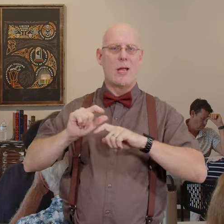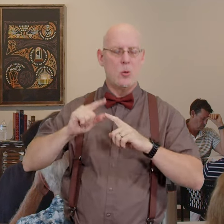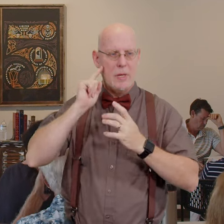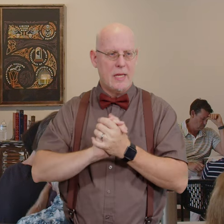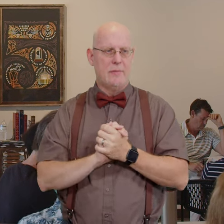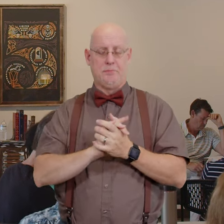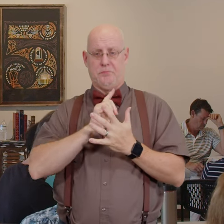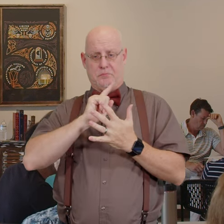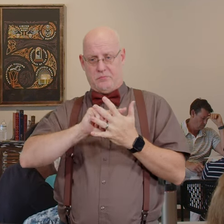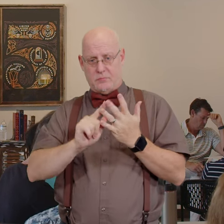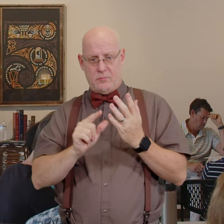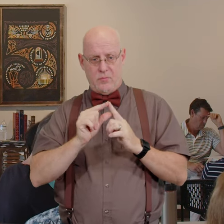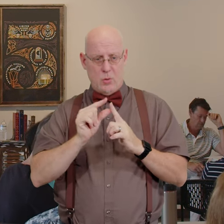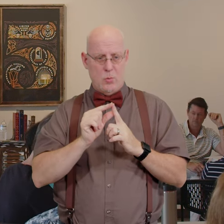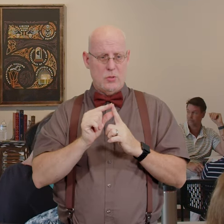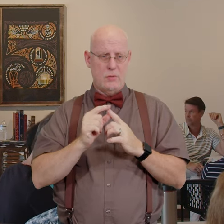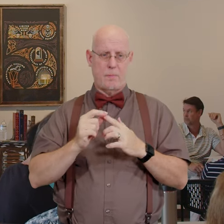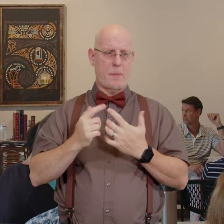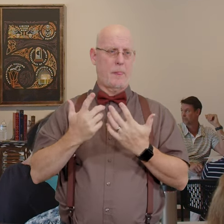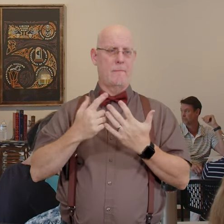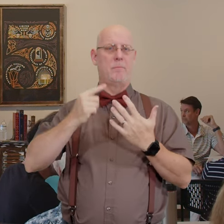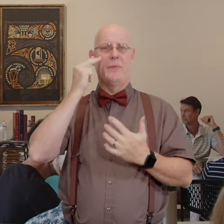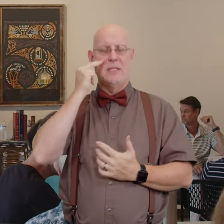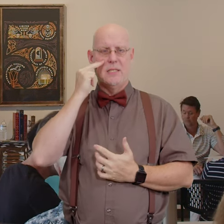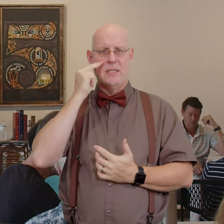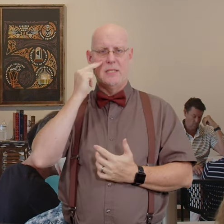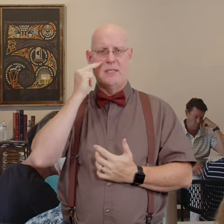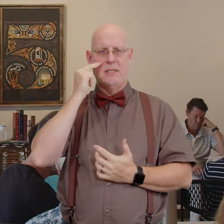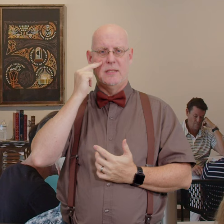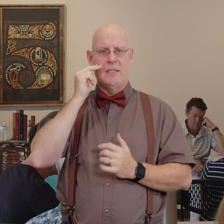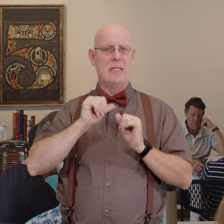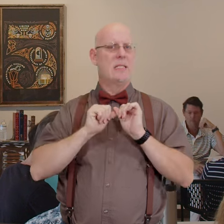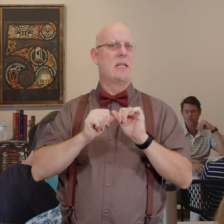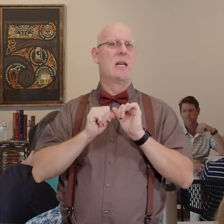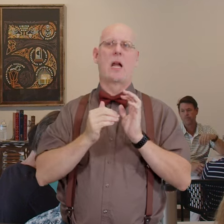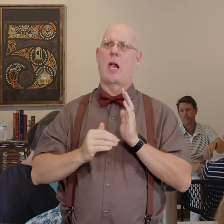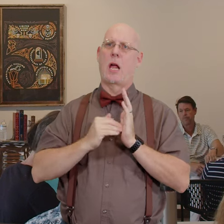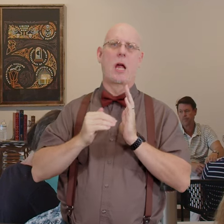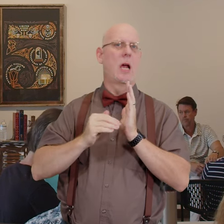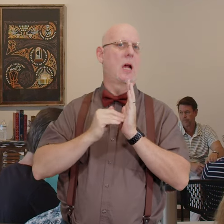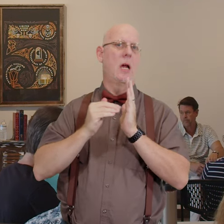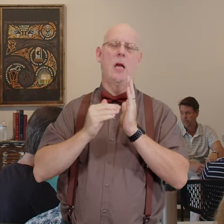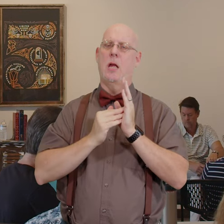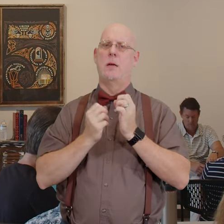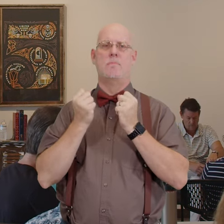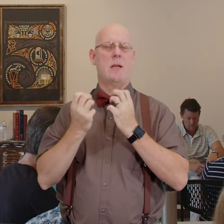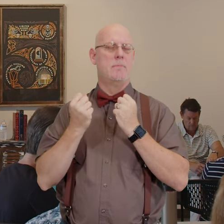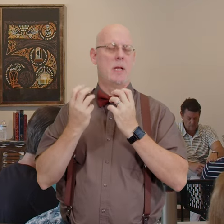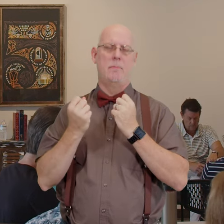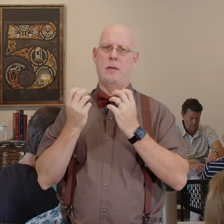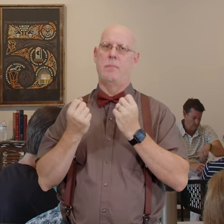to believe, you start talking about these words, what you see is they constantly reoccur